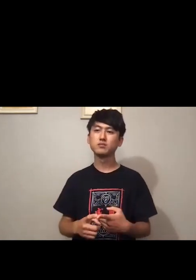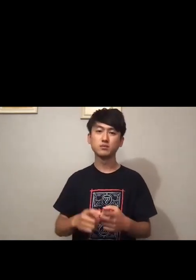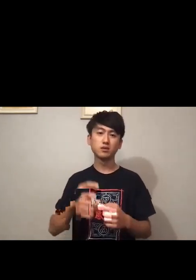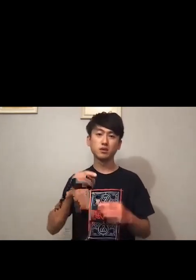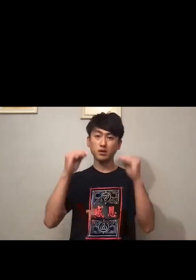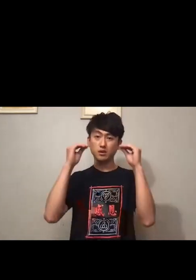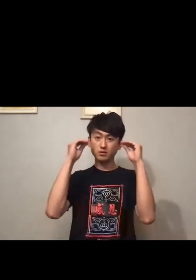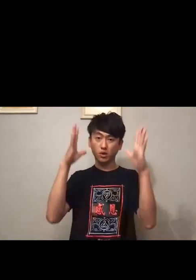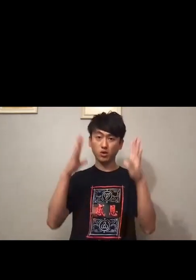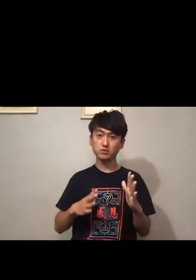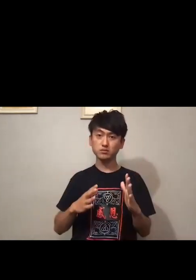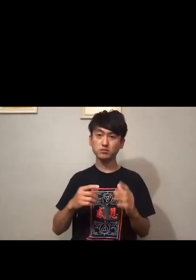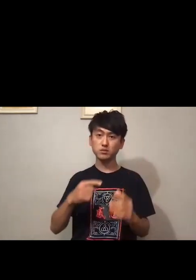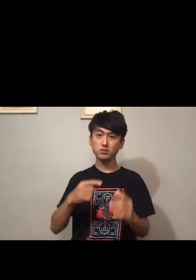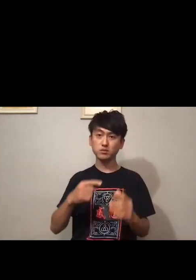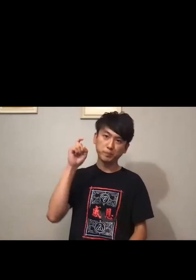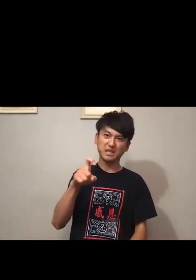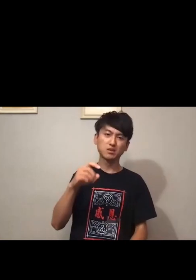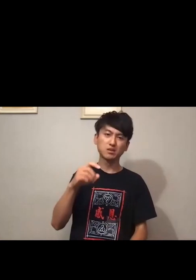Okay.